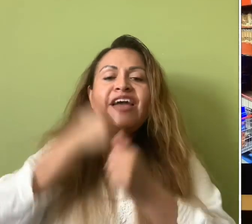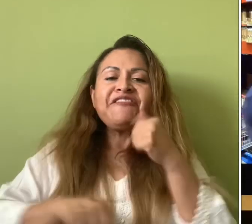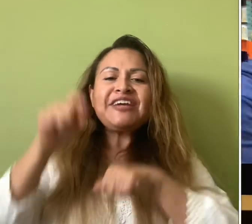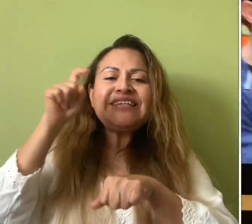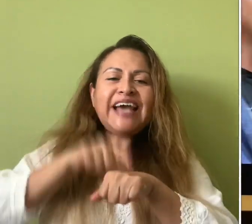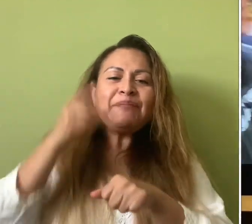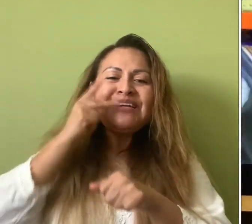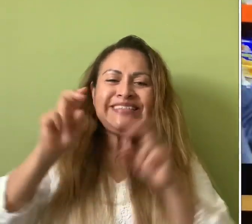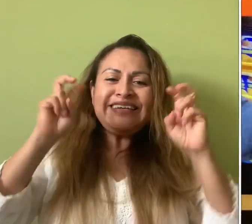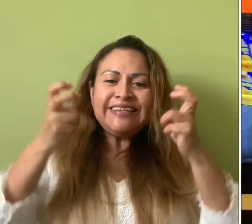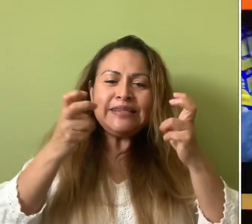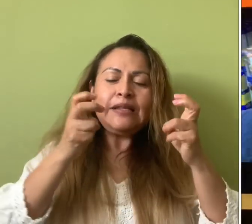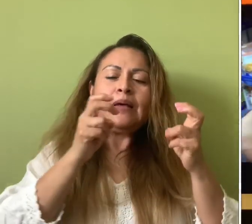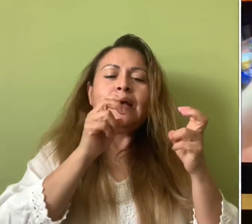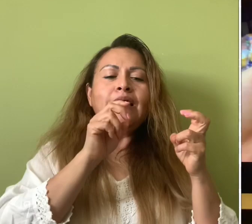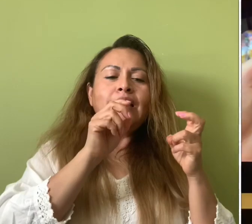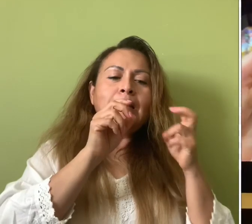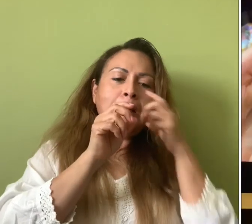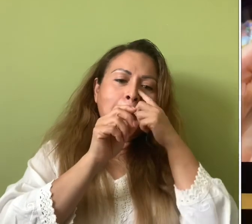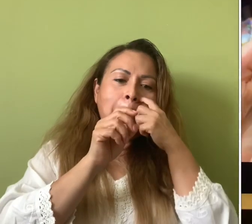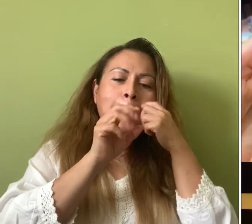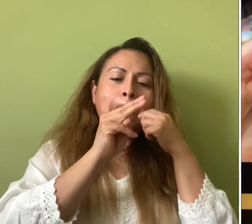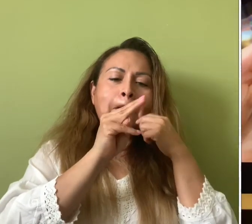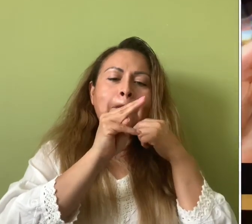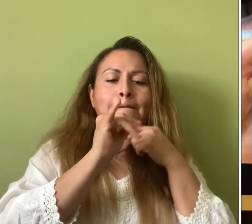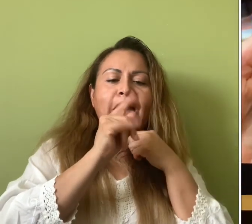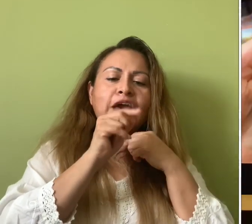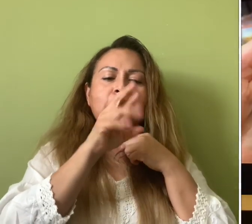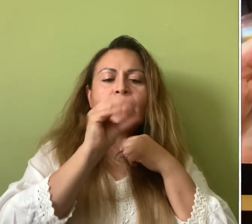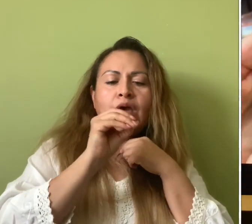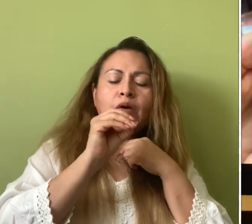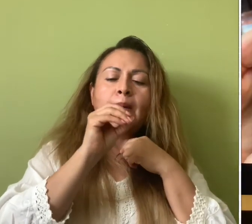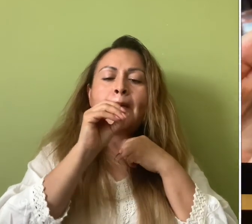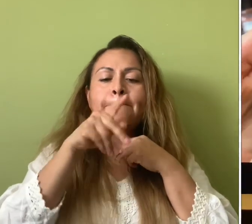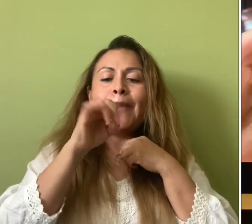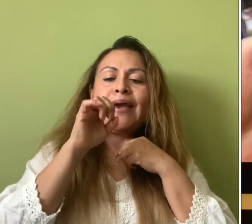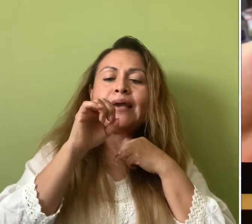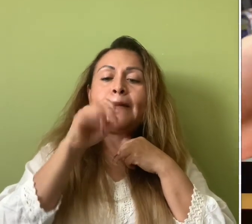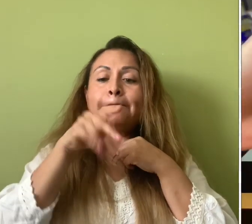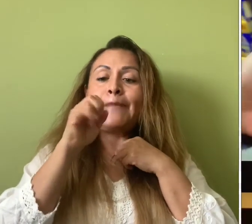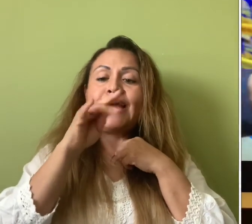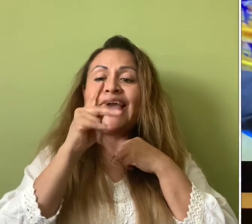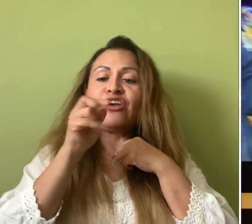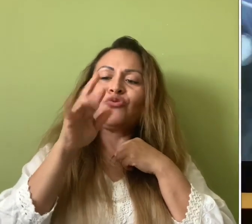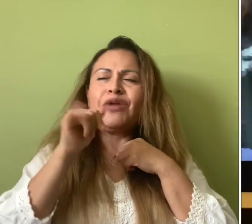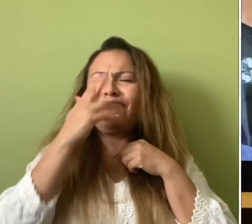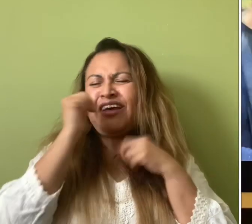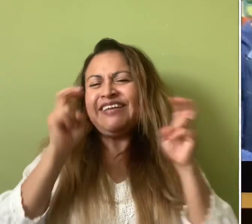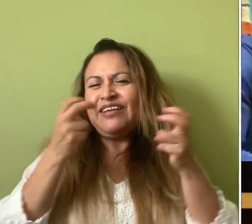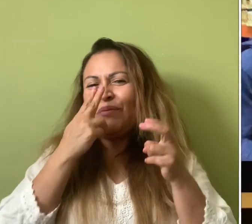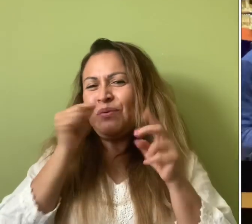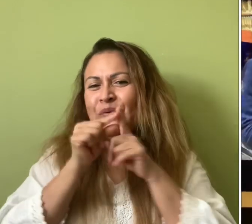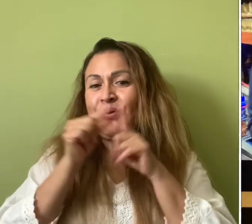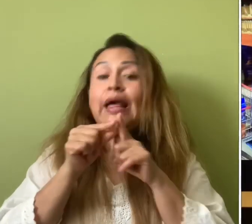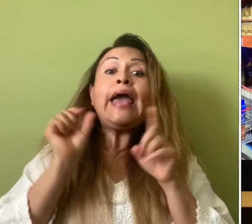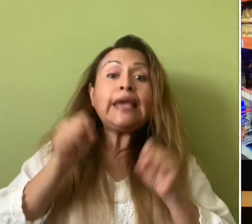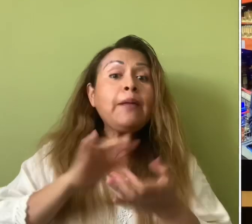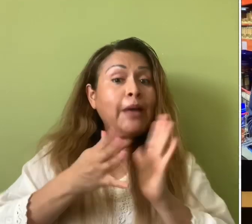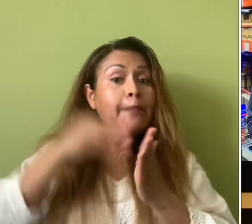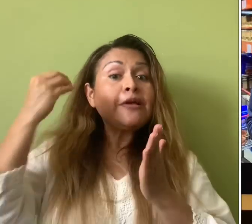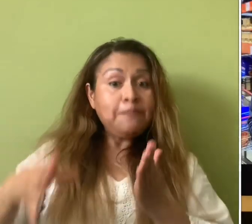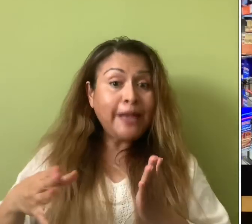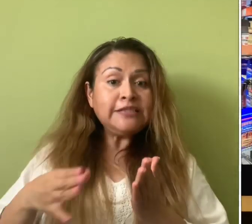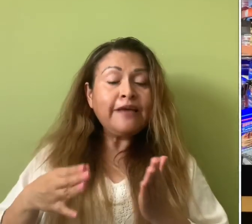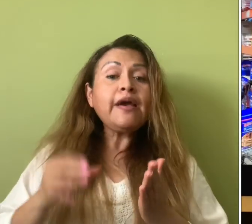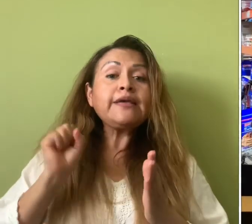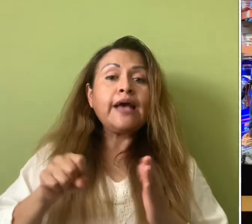Art, it's the micro pancakery. Micro pancakery. It cracks me up, right? So this can be expensive if you buy it at other grocery stores, but man,